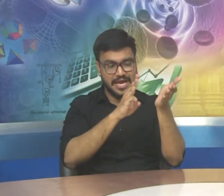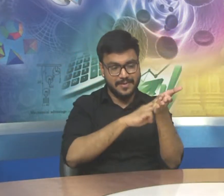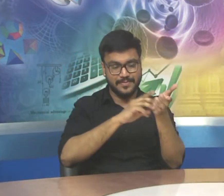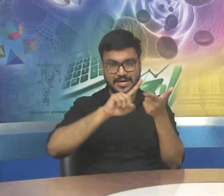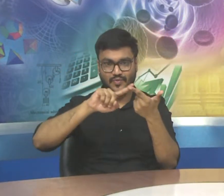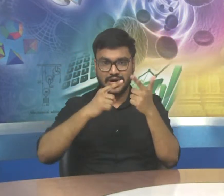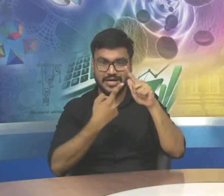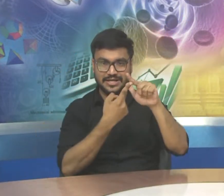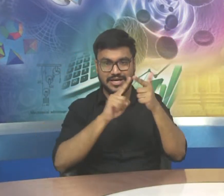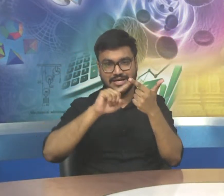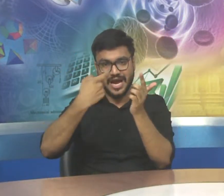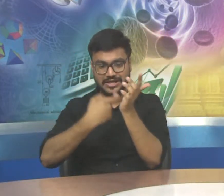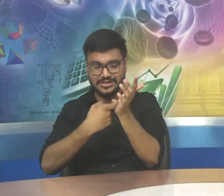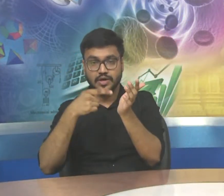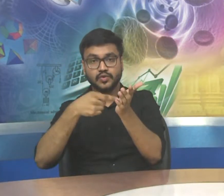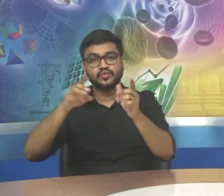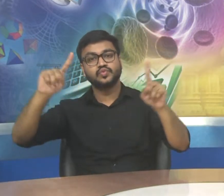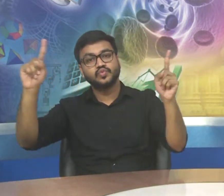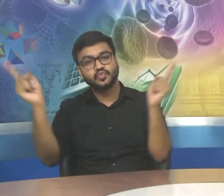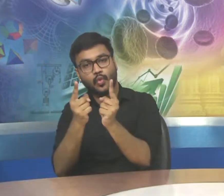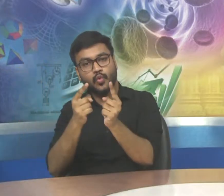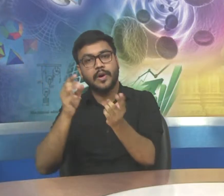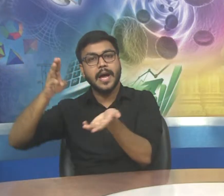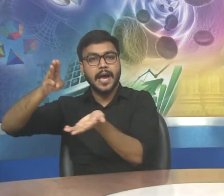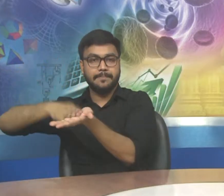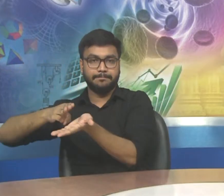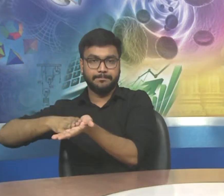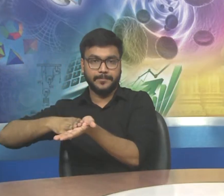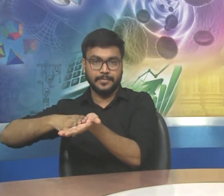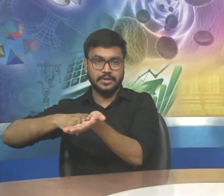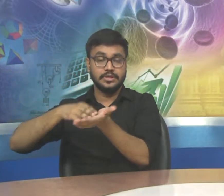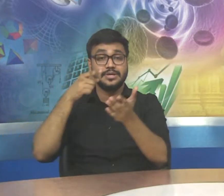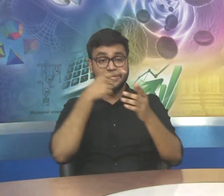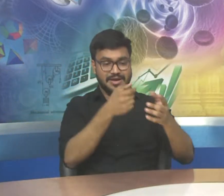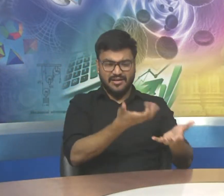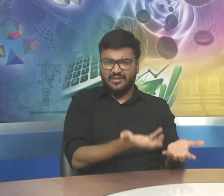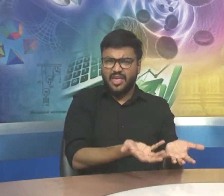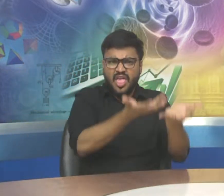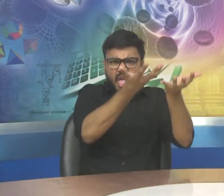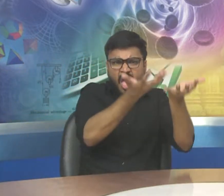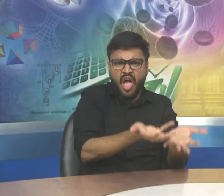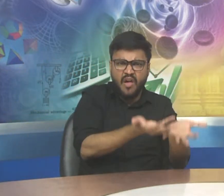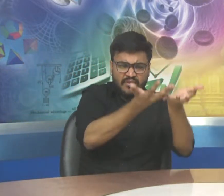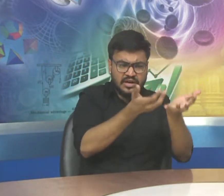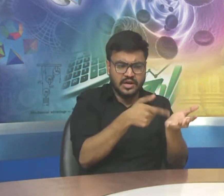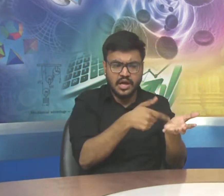Like scale, its base unit is meter and its SI observation is M.